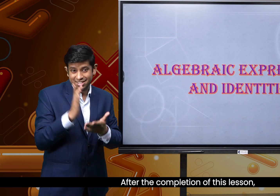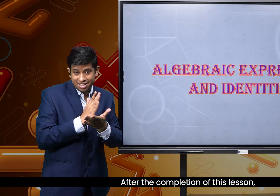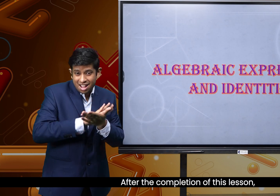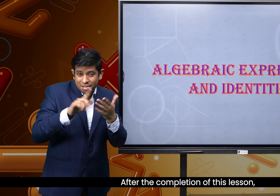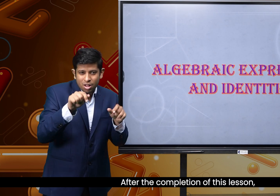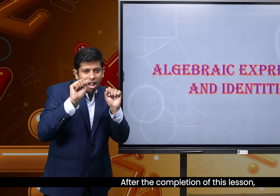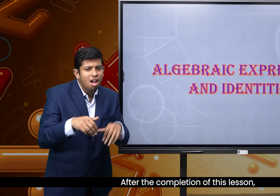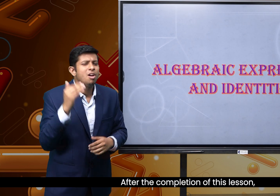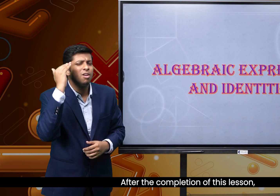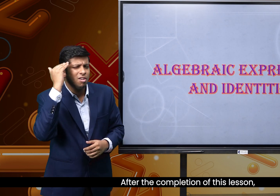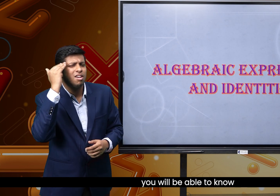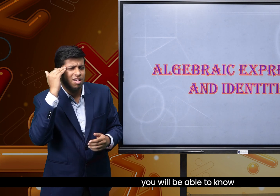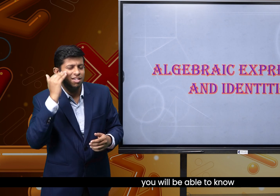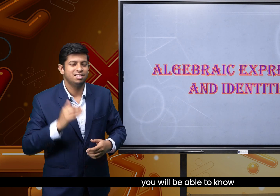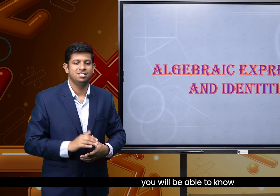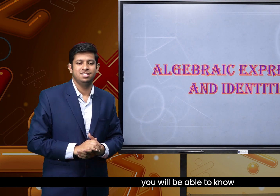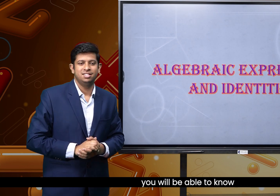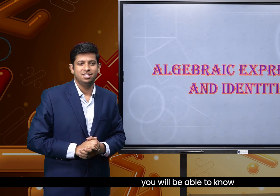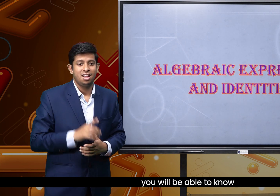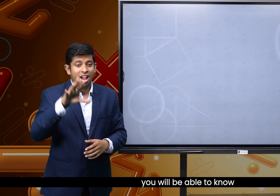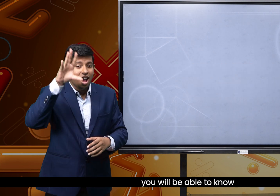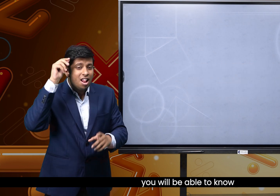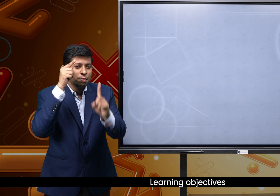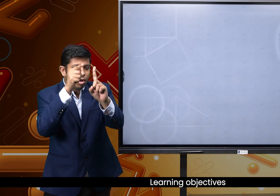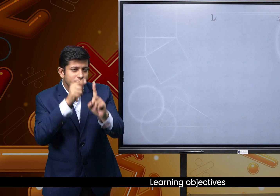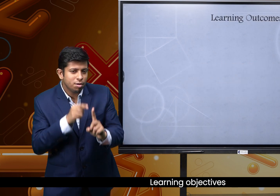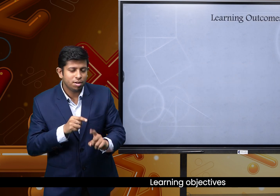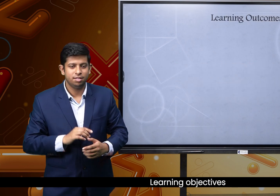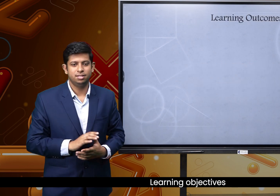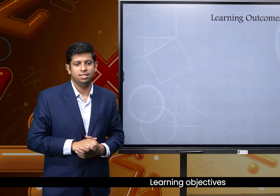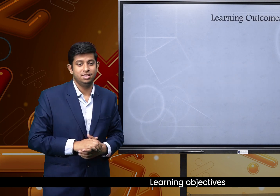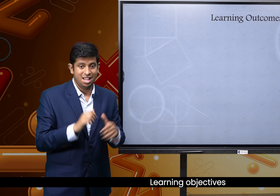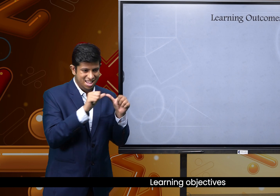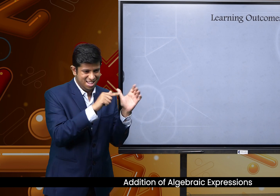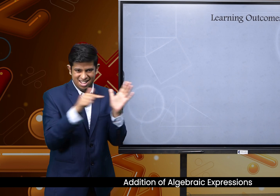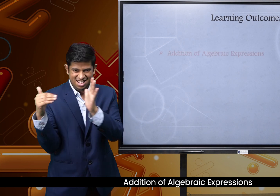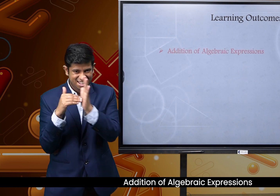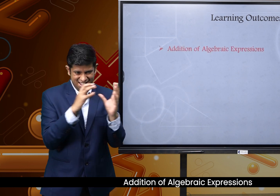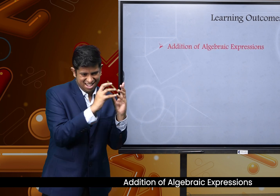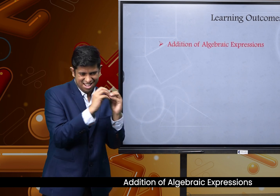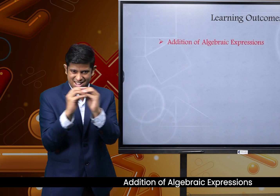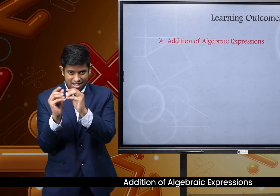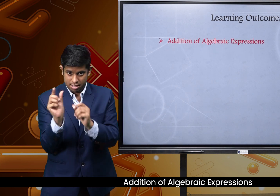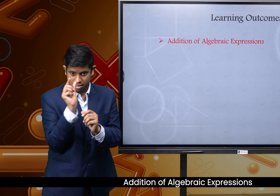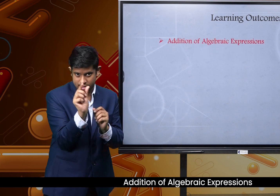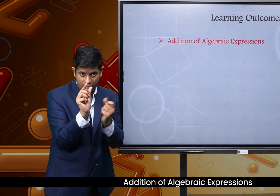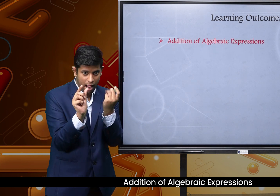After the completion of this lesson, you will be able to know learning objectives, addition of algebraic expressions,